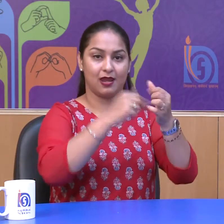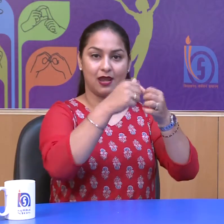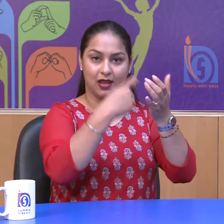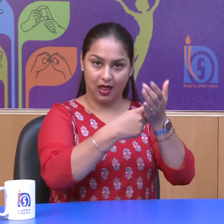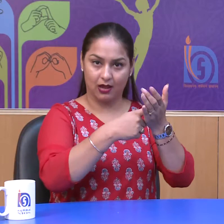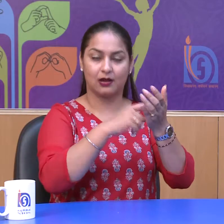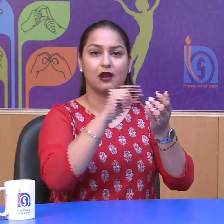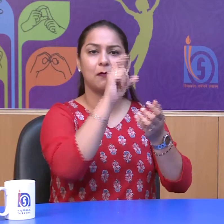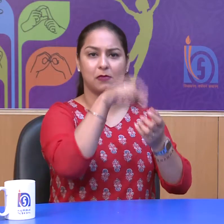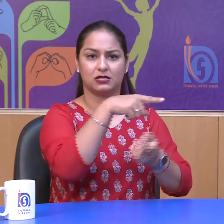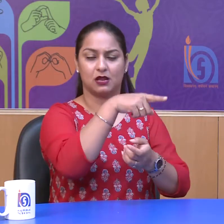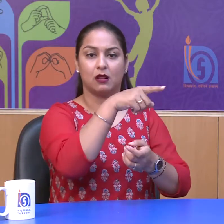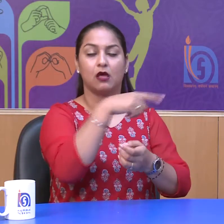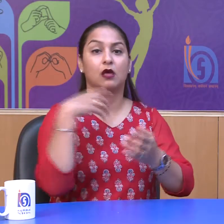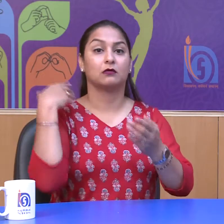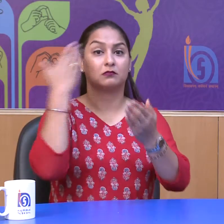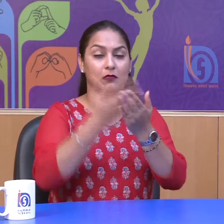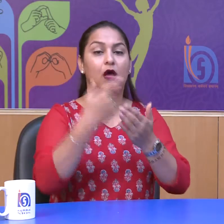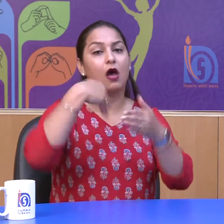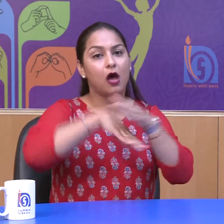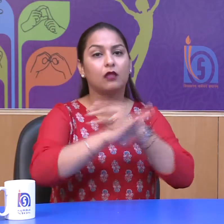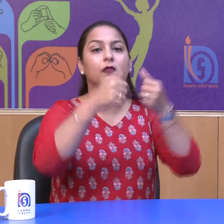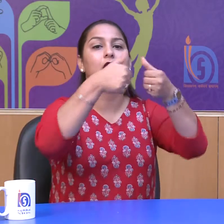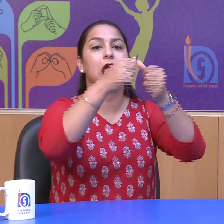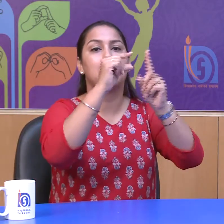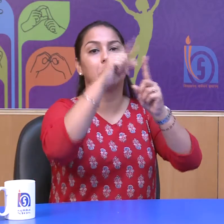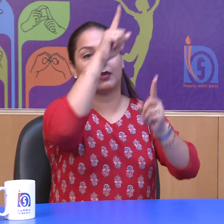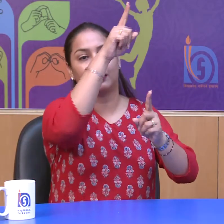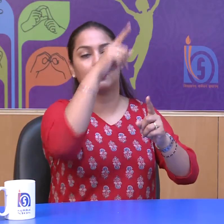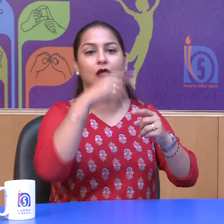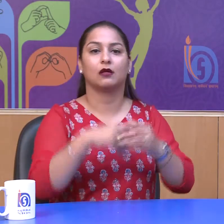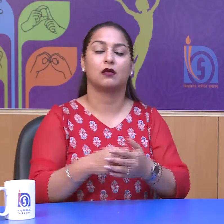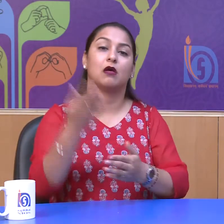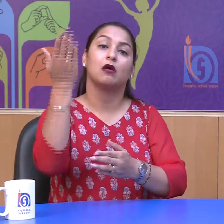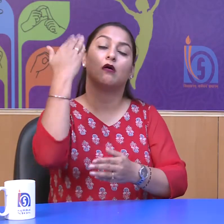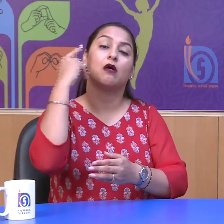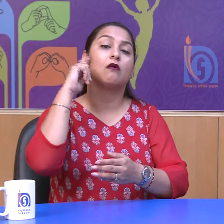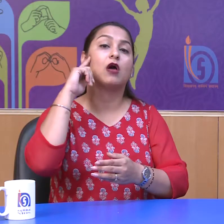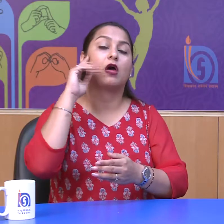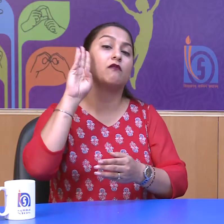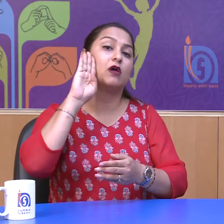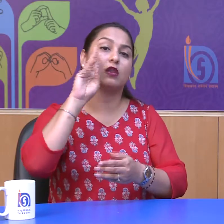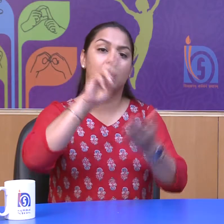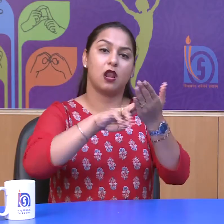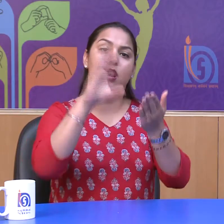Pradesh in a by-election held in November